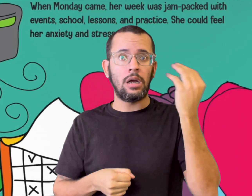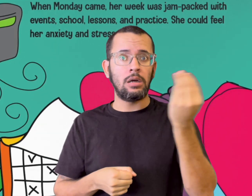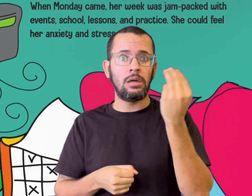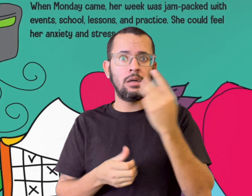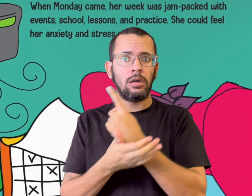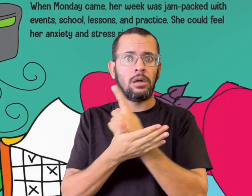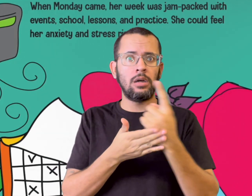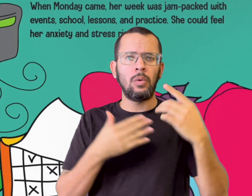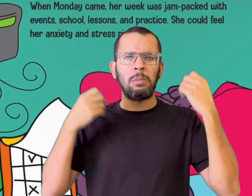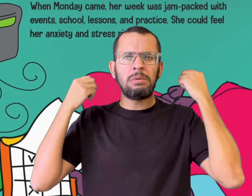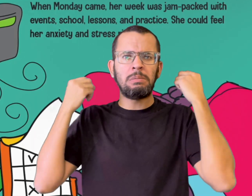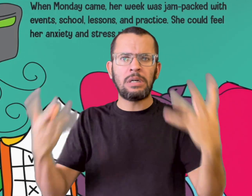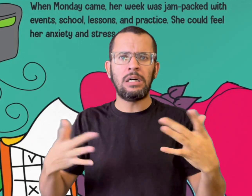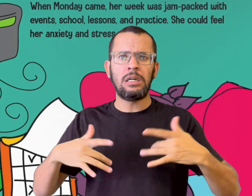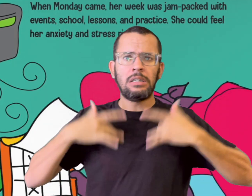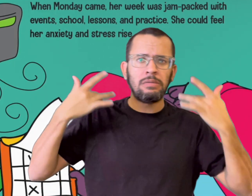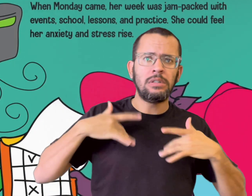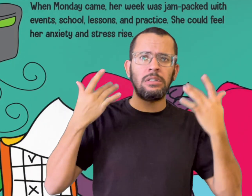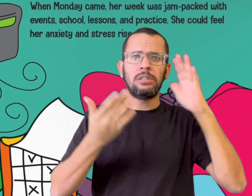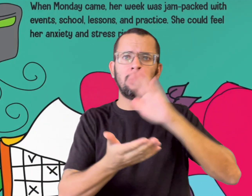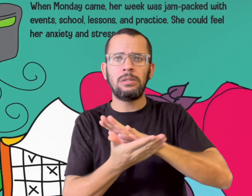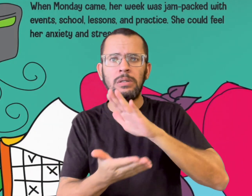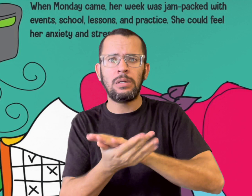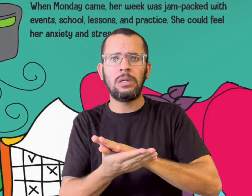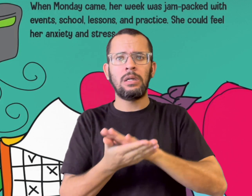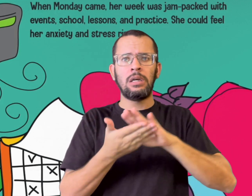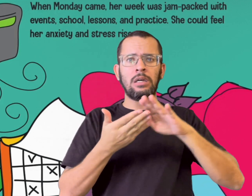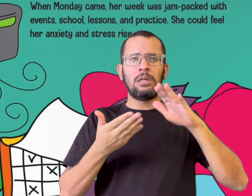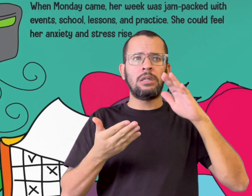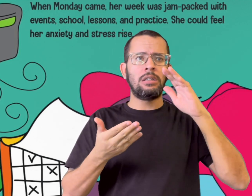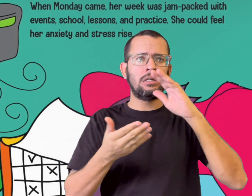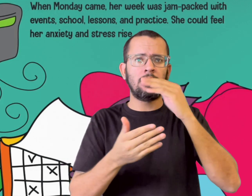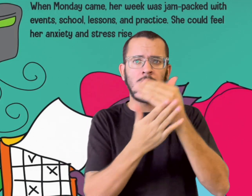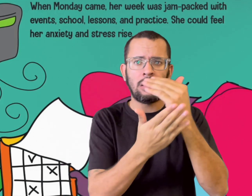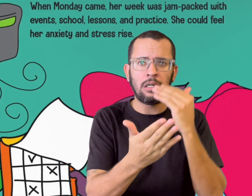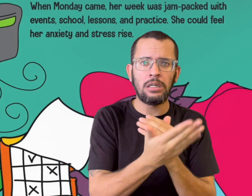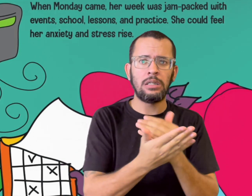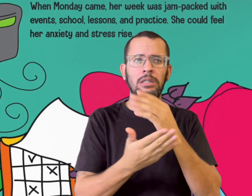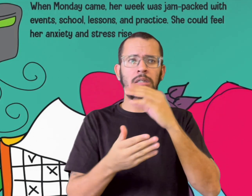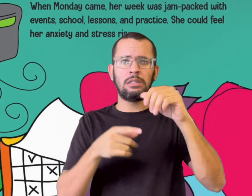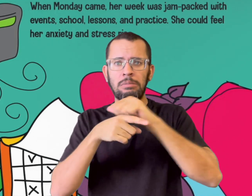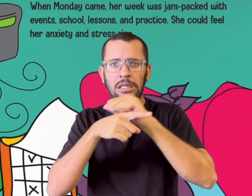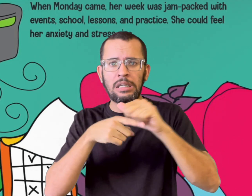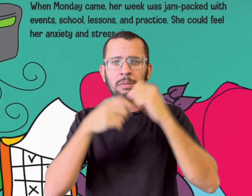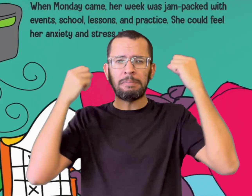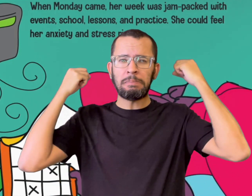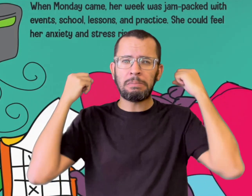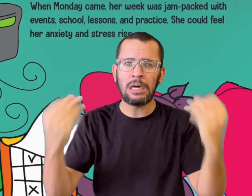practice. She could feel her anxiety and stress rise.